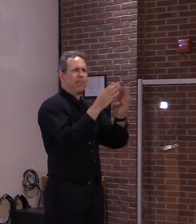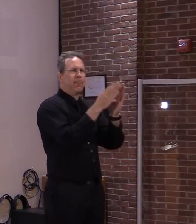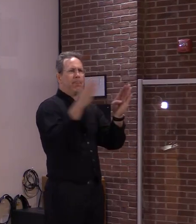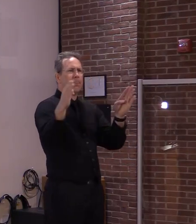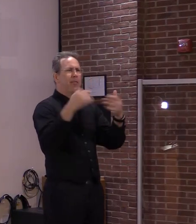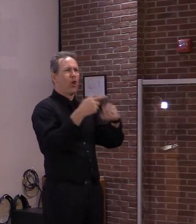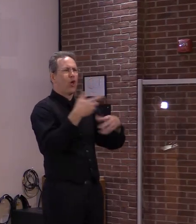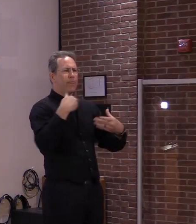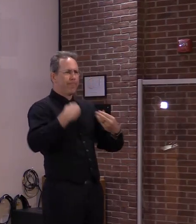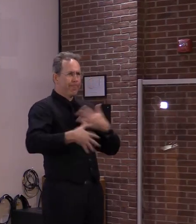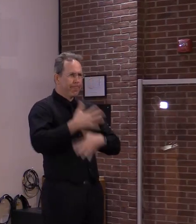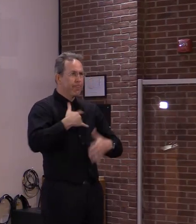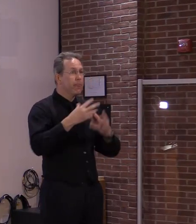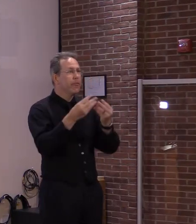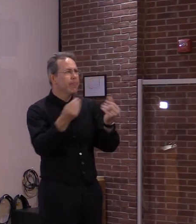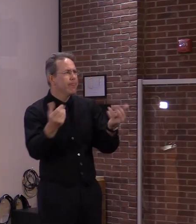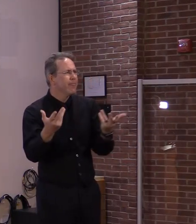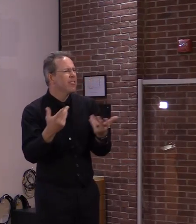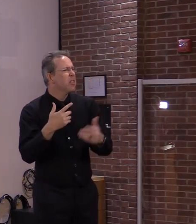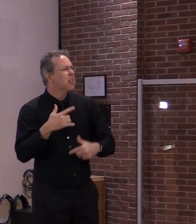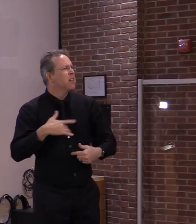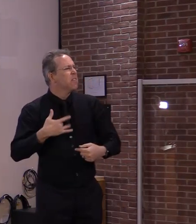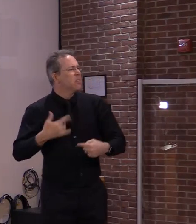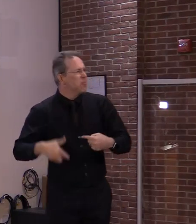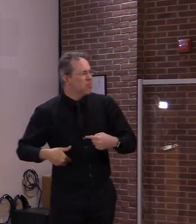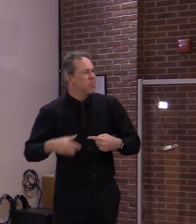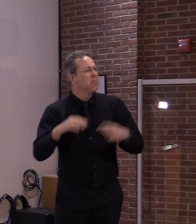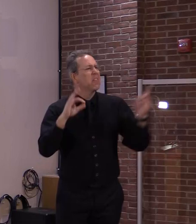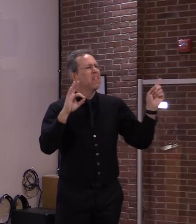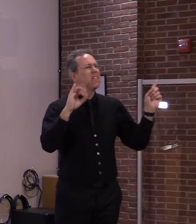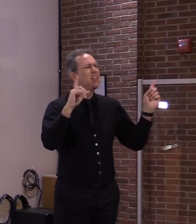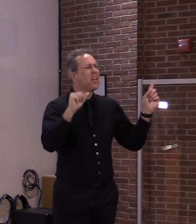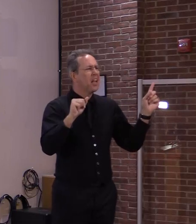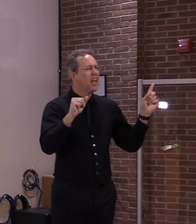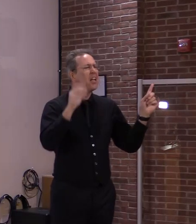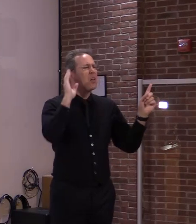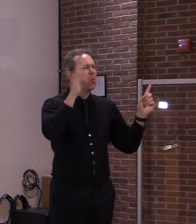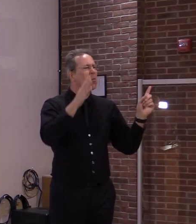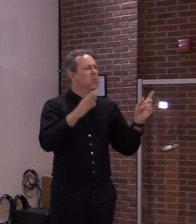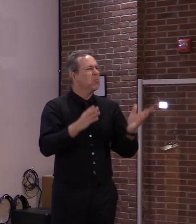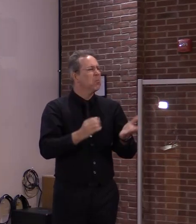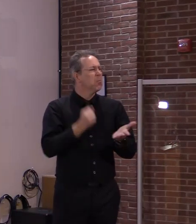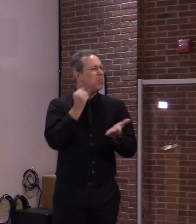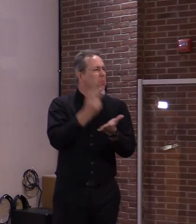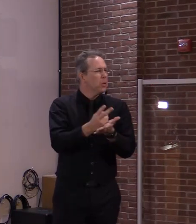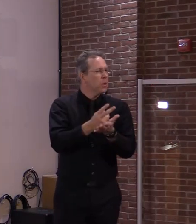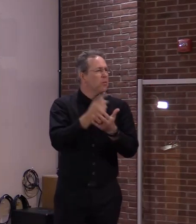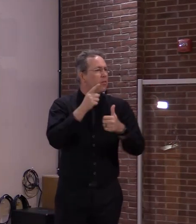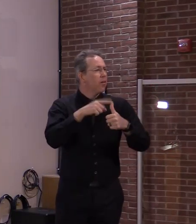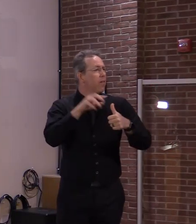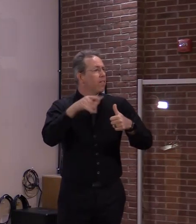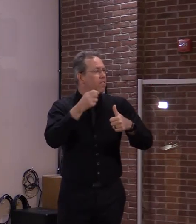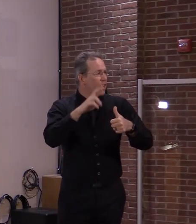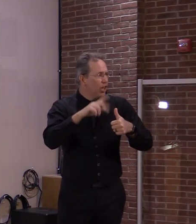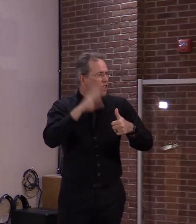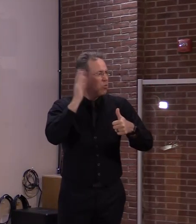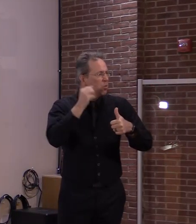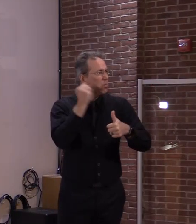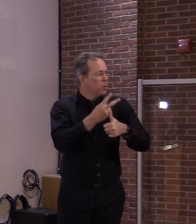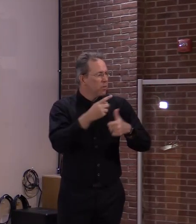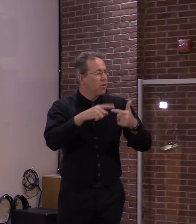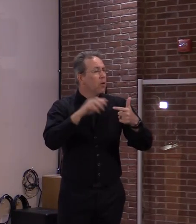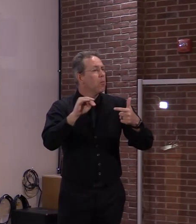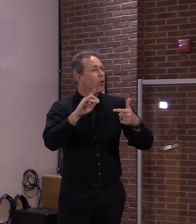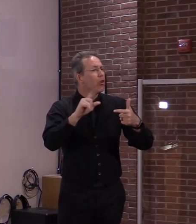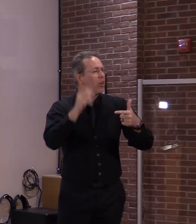June at the latest, I would think, you're going to start seeing for the Pfizer and Moderna, which were the earliest ones,